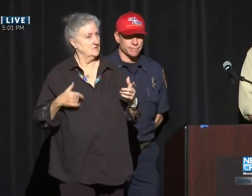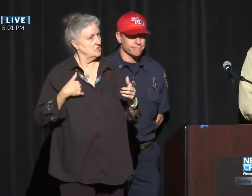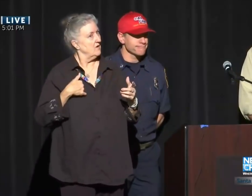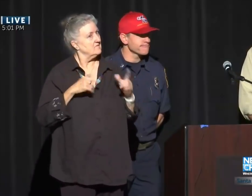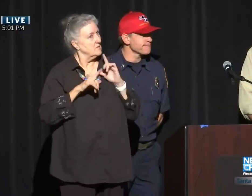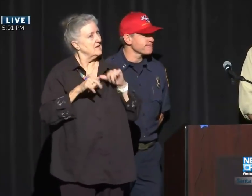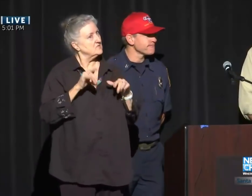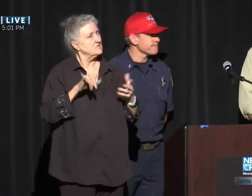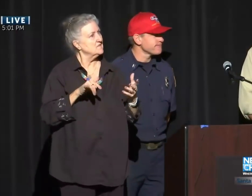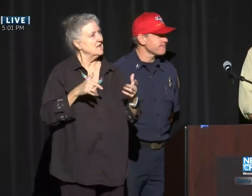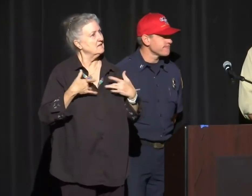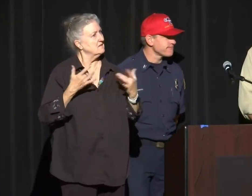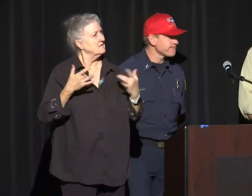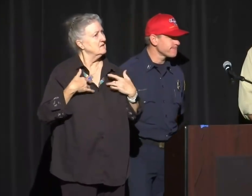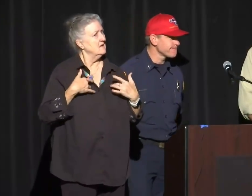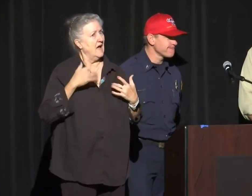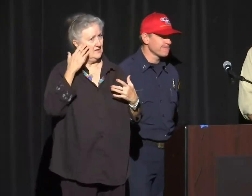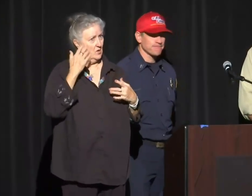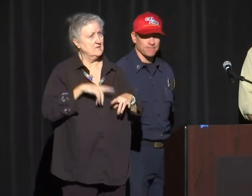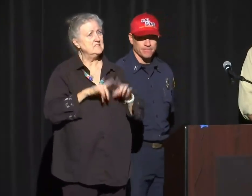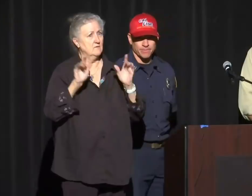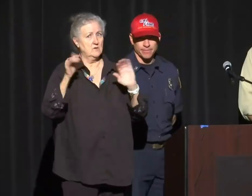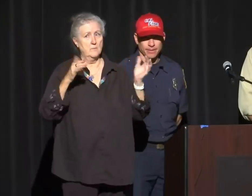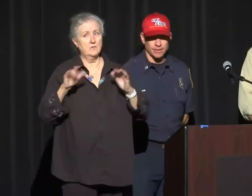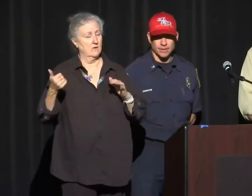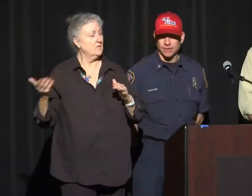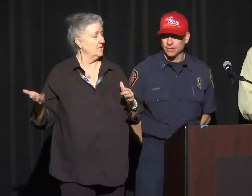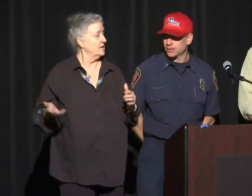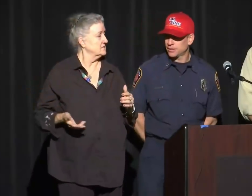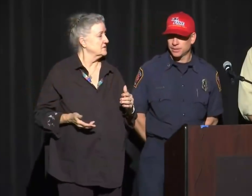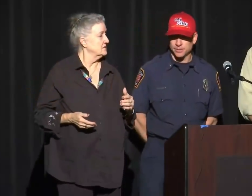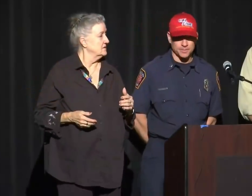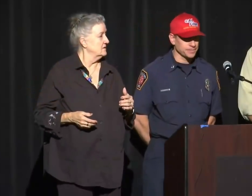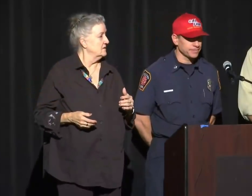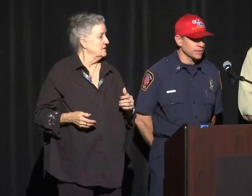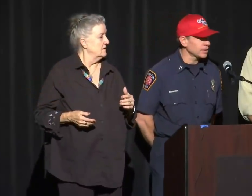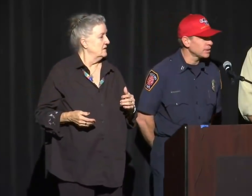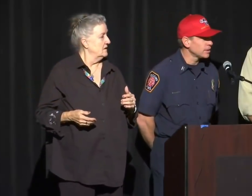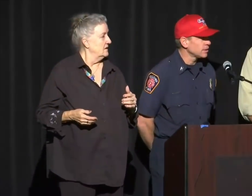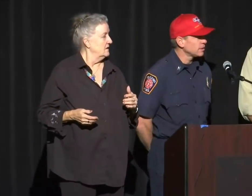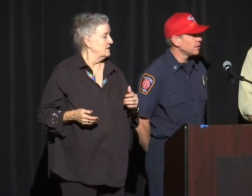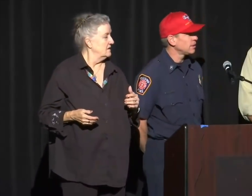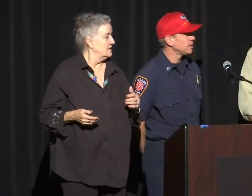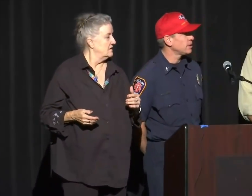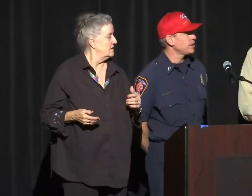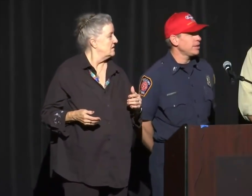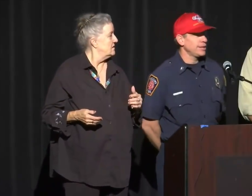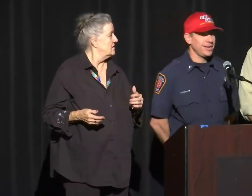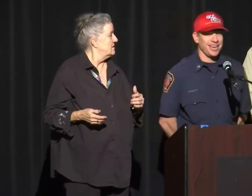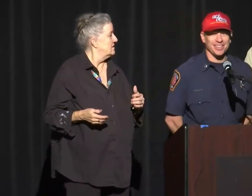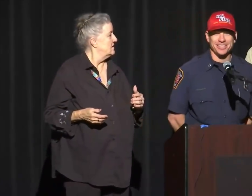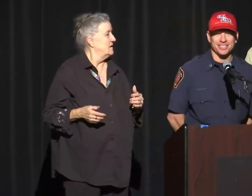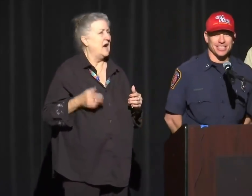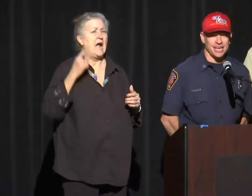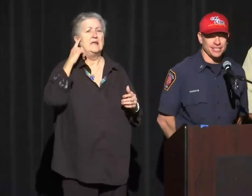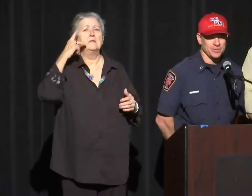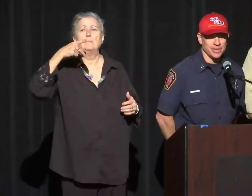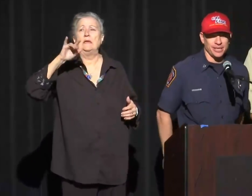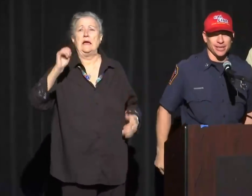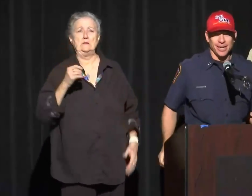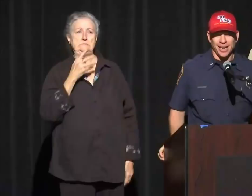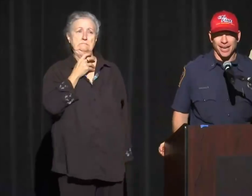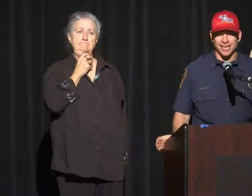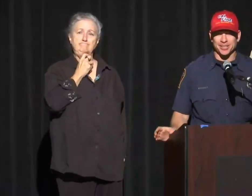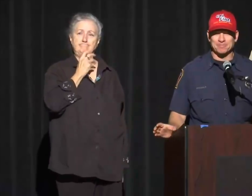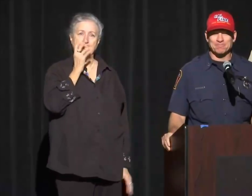have some answers for us? I know it's real different compared to our other things. Thank you. Yeah, this is a